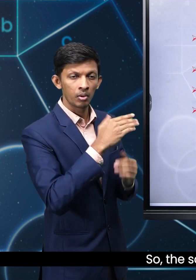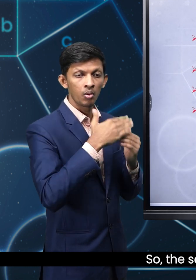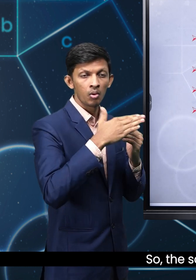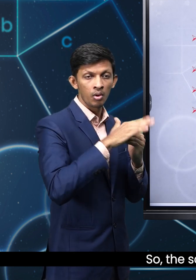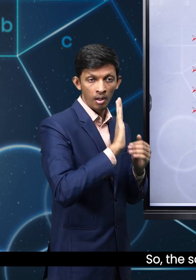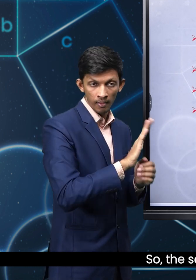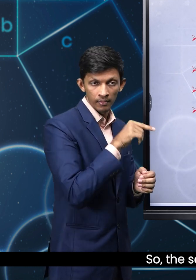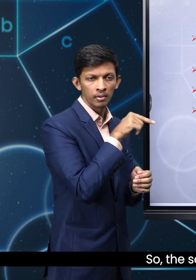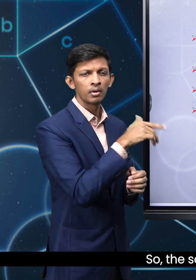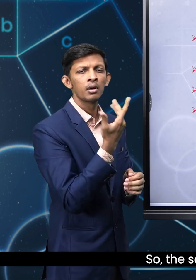is not prime.